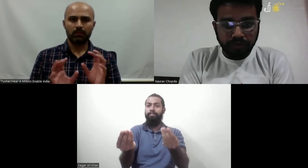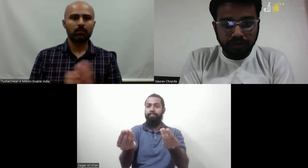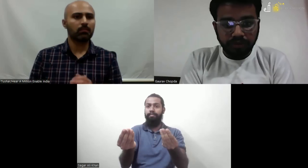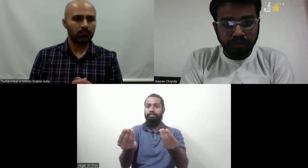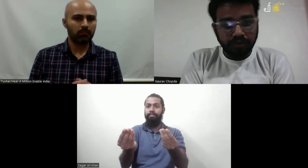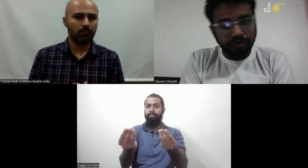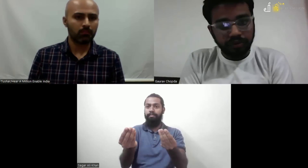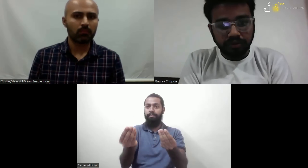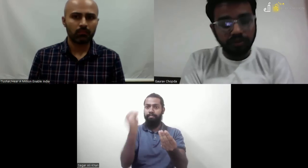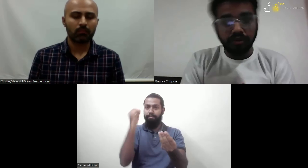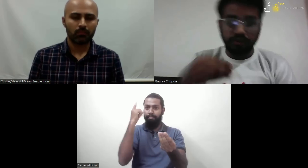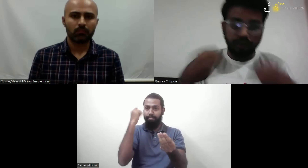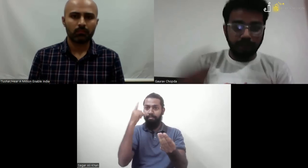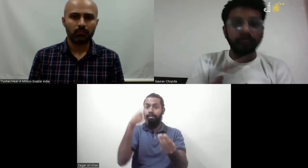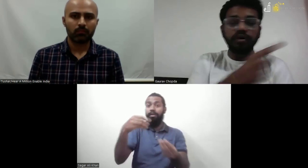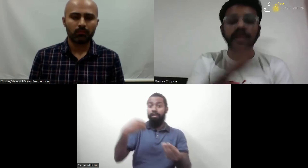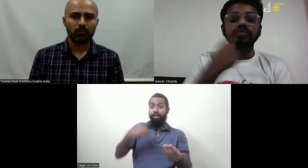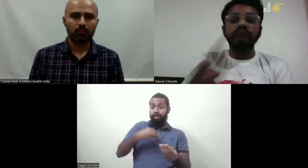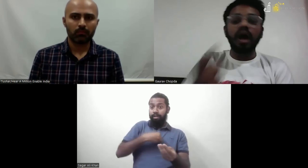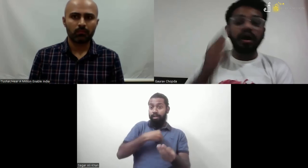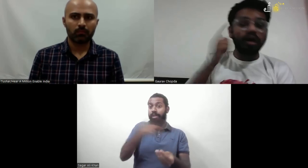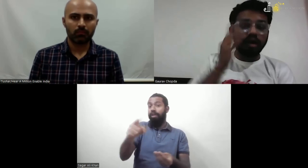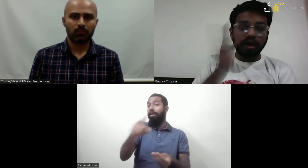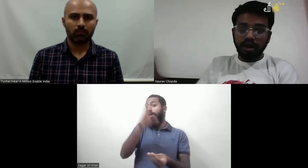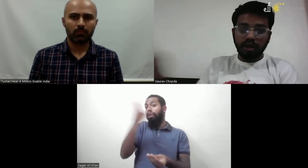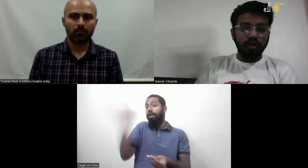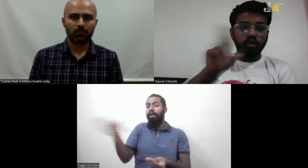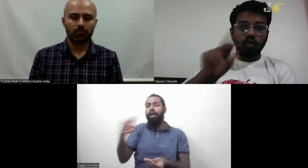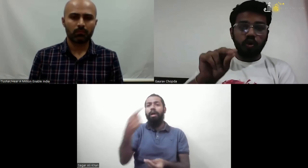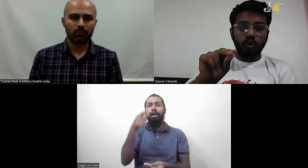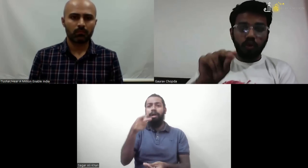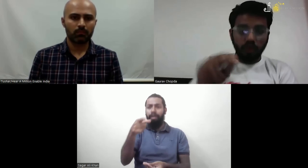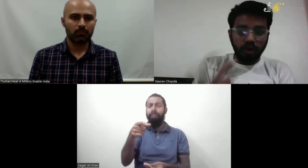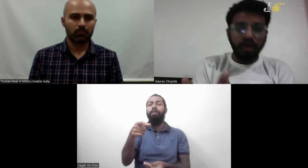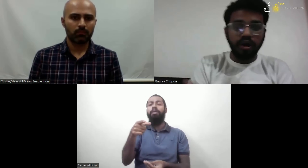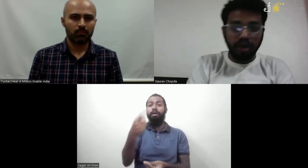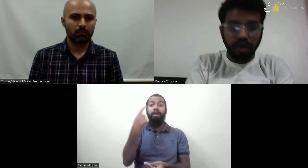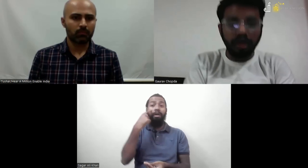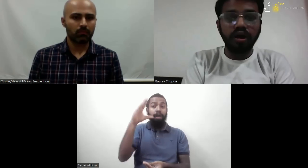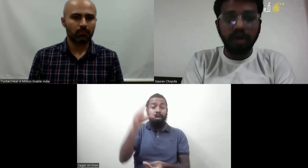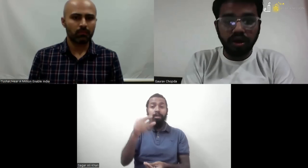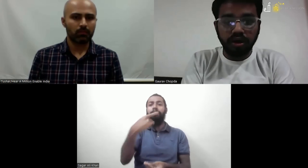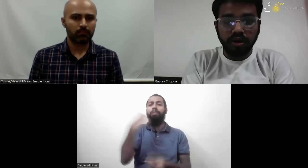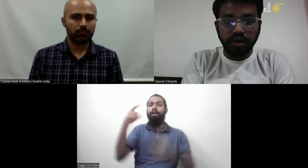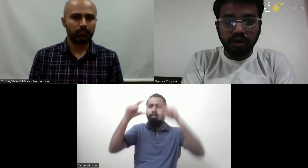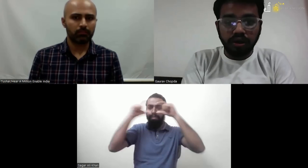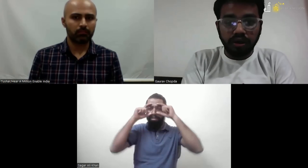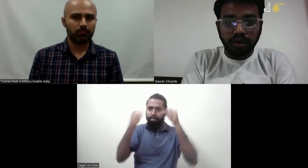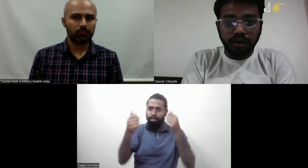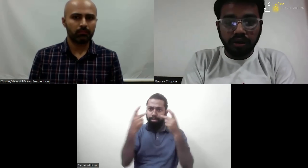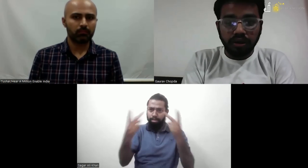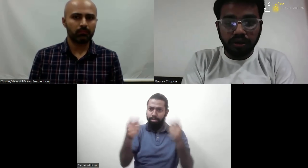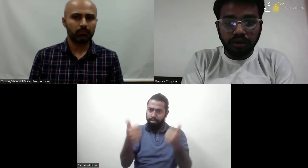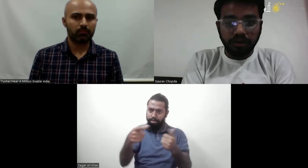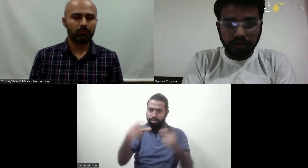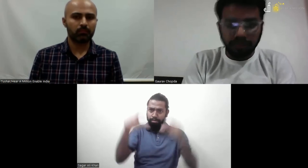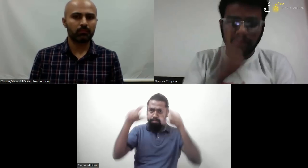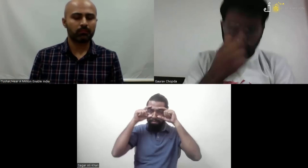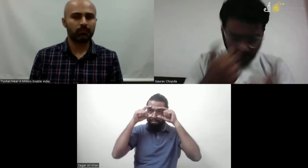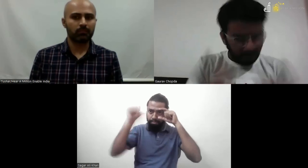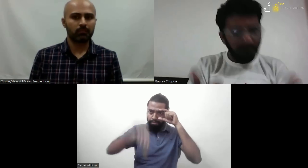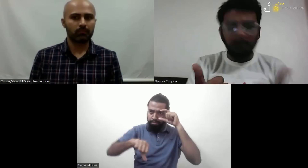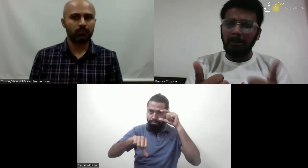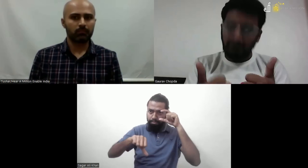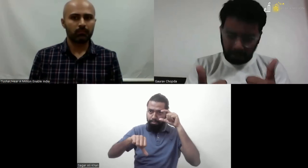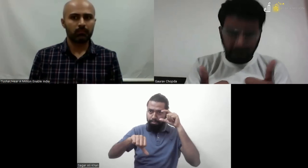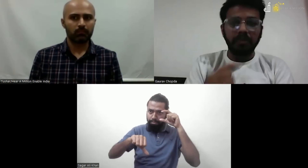they approve you, then you can easily get the license. Okay. You understood? So, if you have a low vision, you